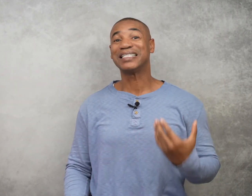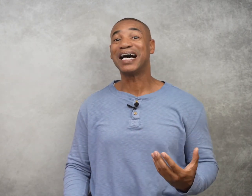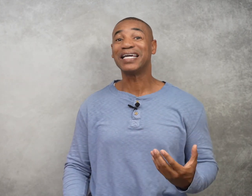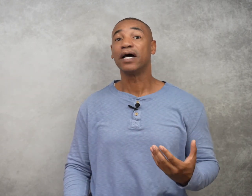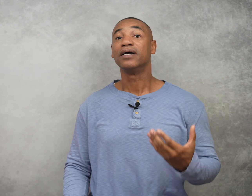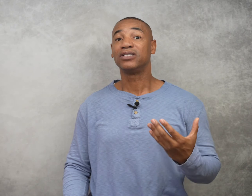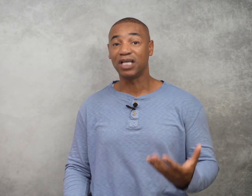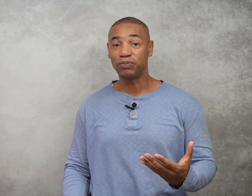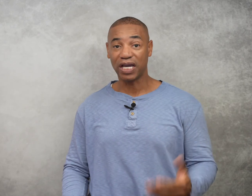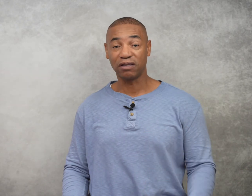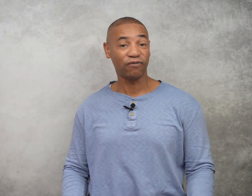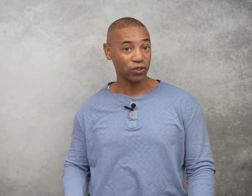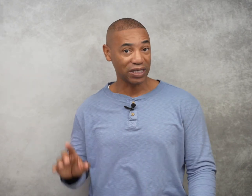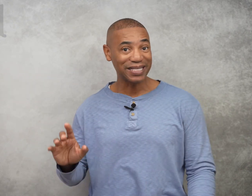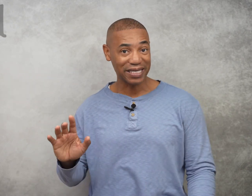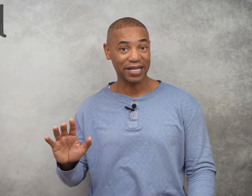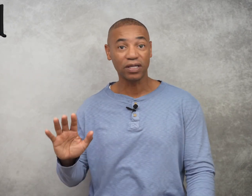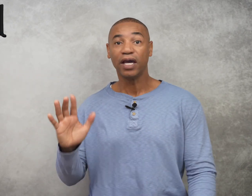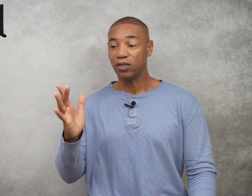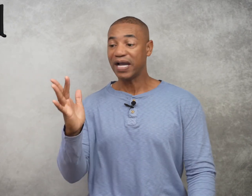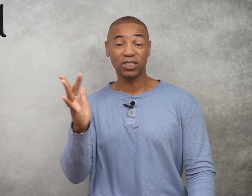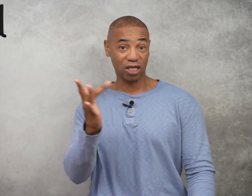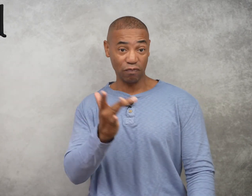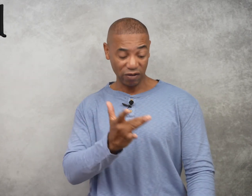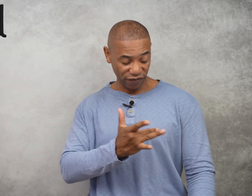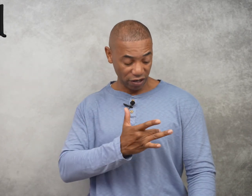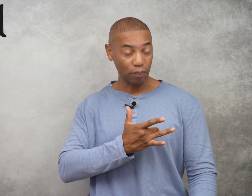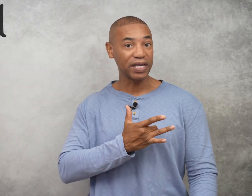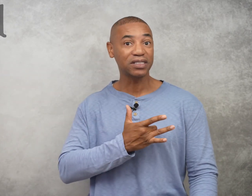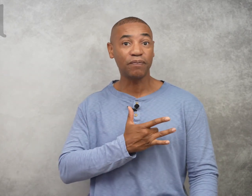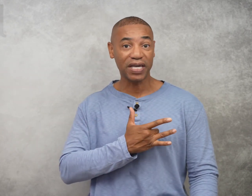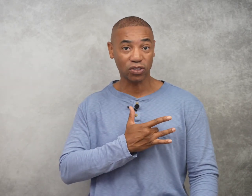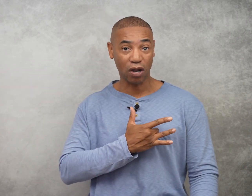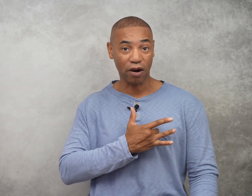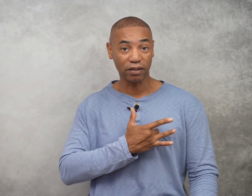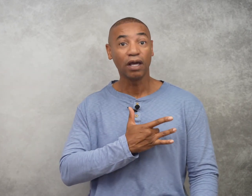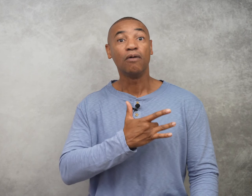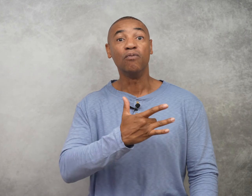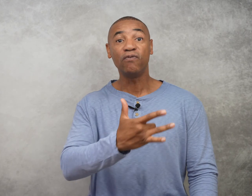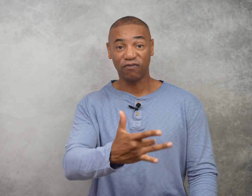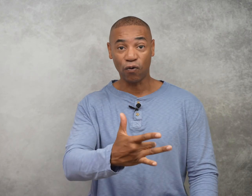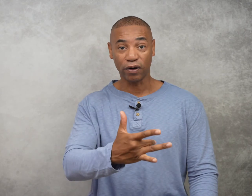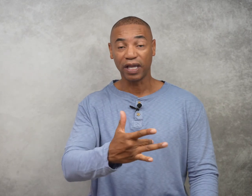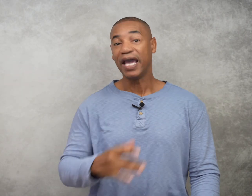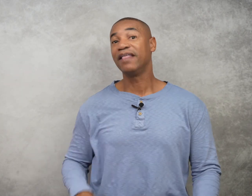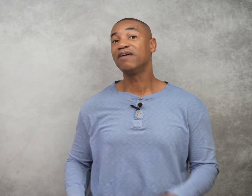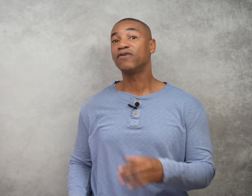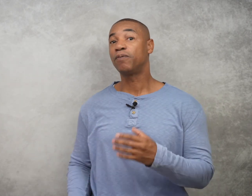sign subjective, first sign tend, you actually take your middle finger, place it up against the heart, move it forward. And then for the portion